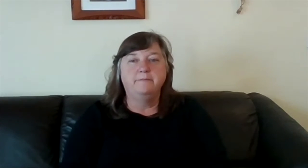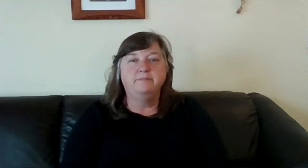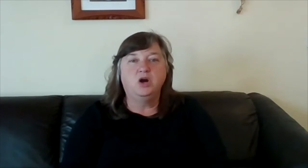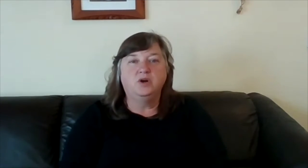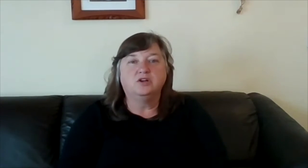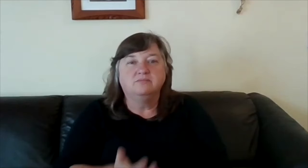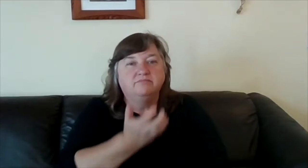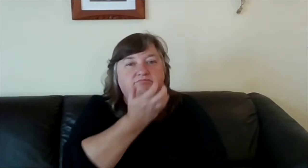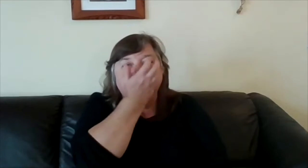Mower.